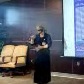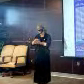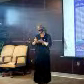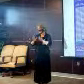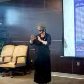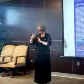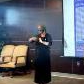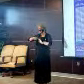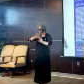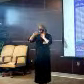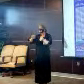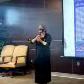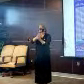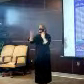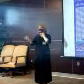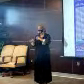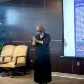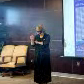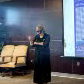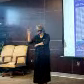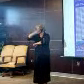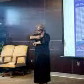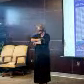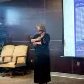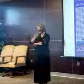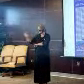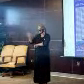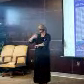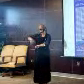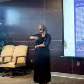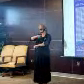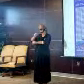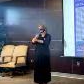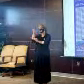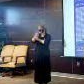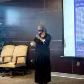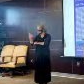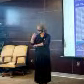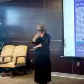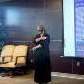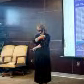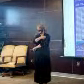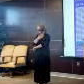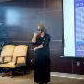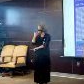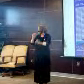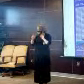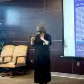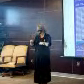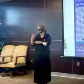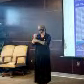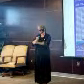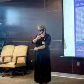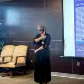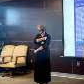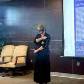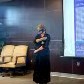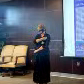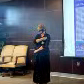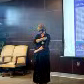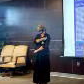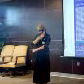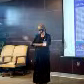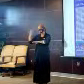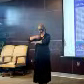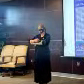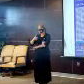the tide today if we get everyone vaccinated who is able to get the shot. Today, I